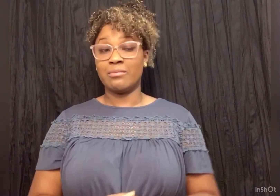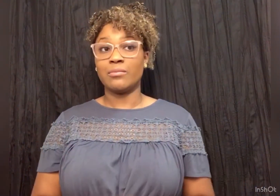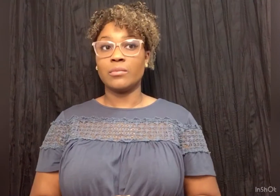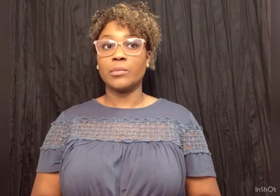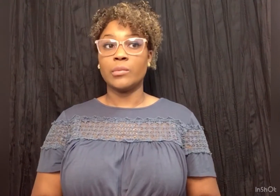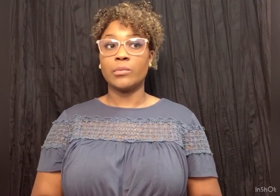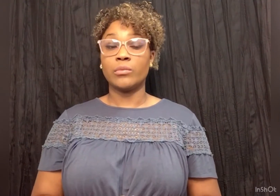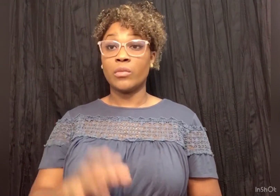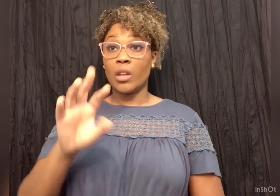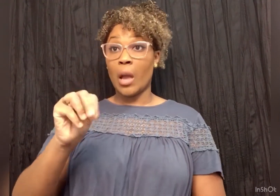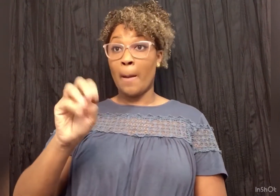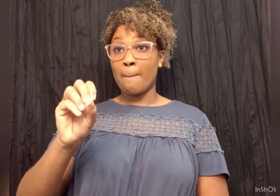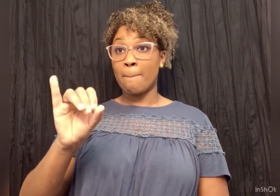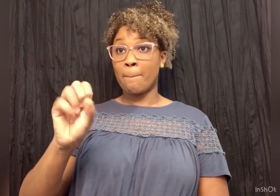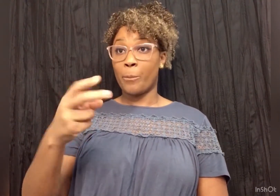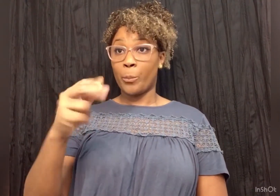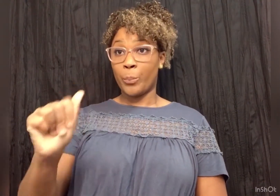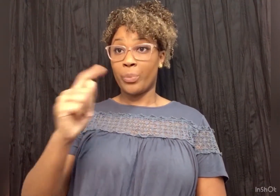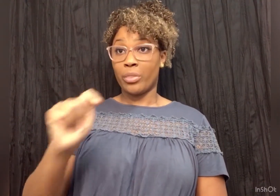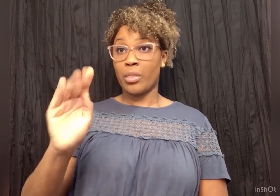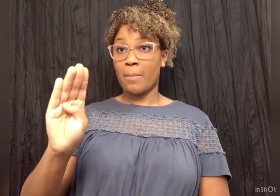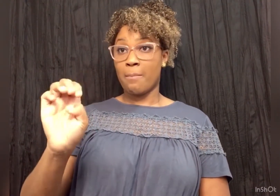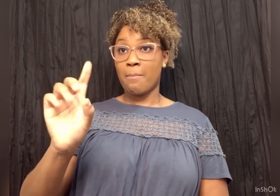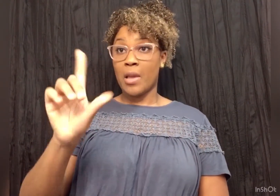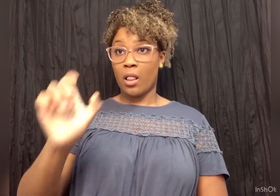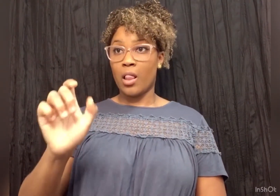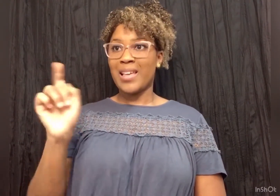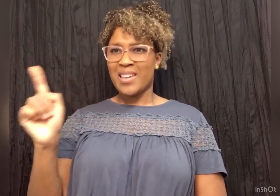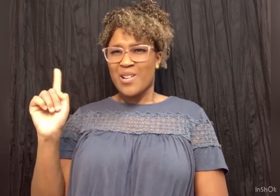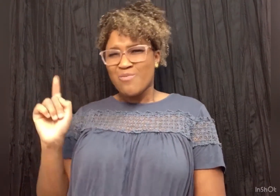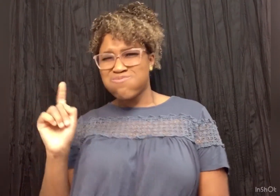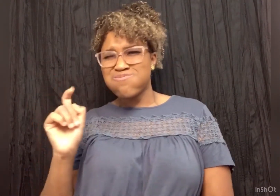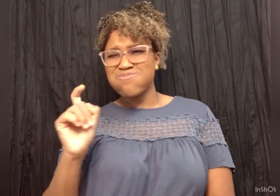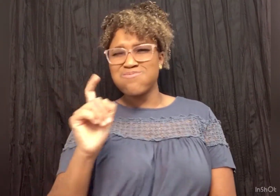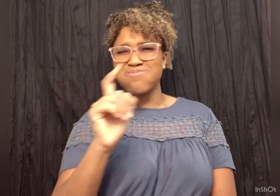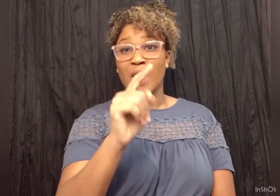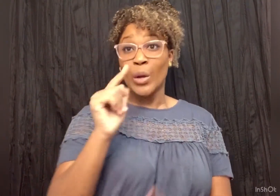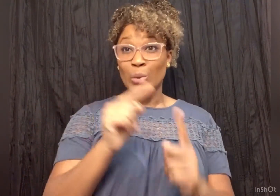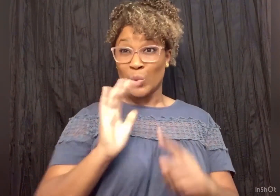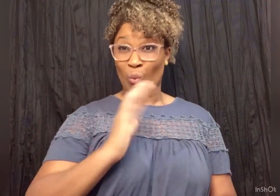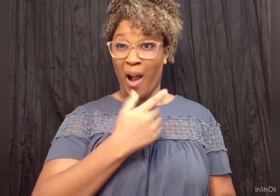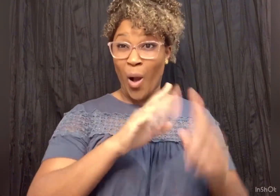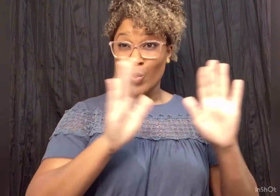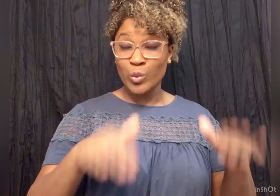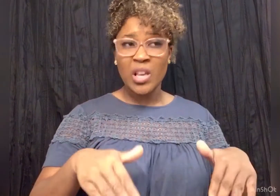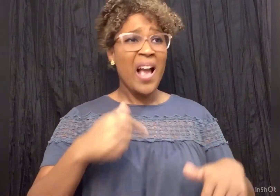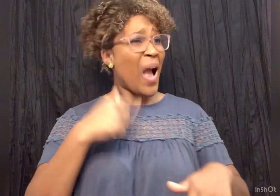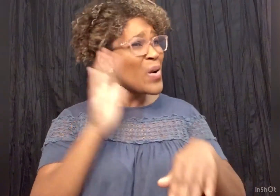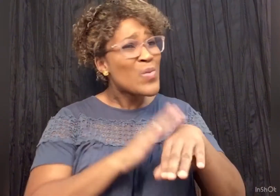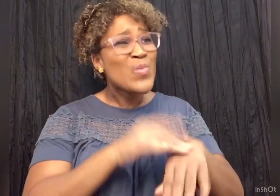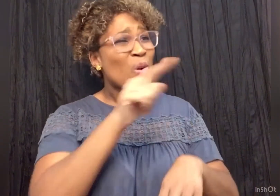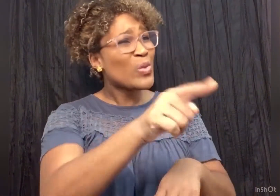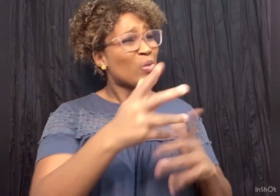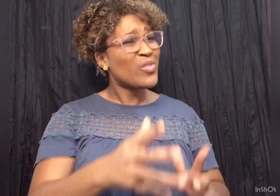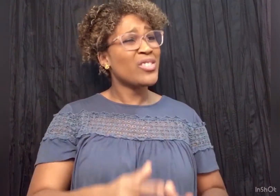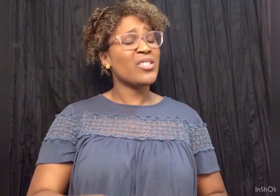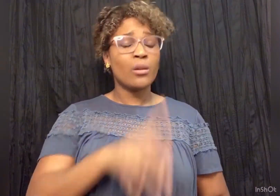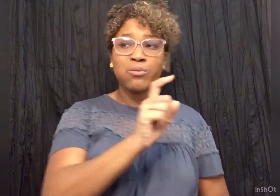Moshe the Beadle came running to our house. "I warned you," he shouted, and left without waiting for a